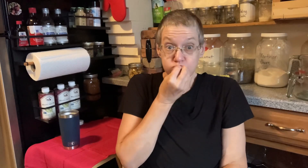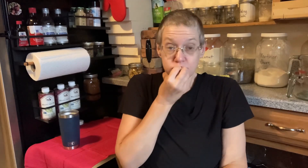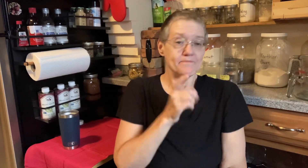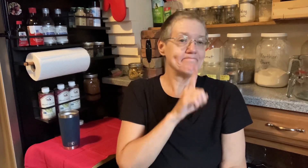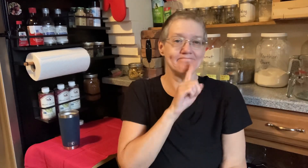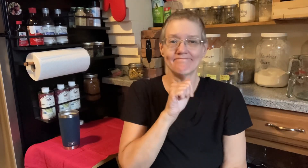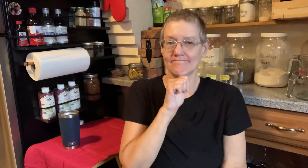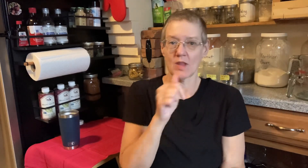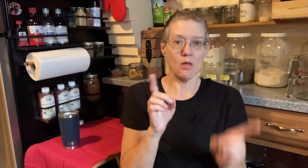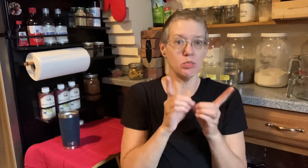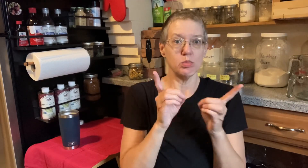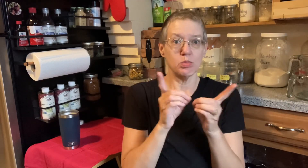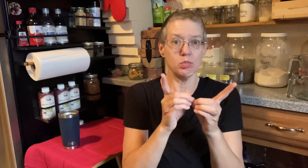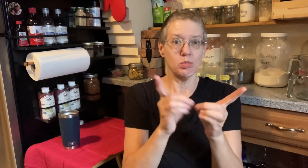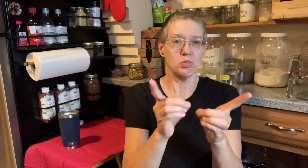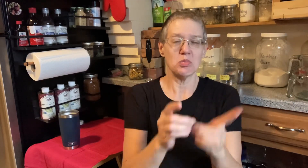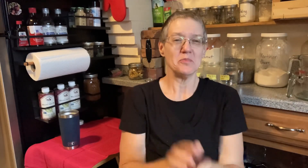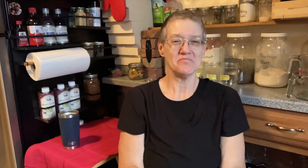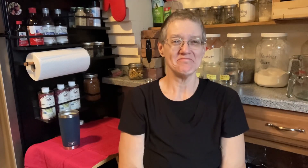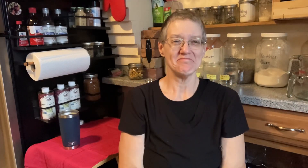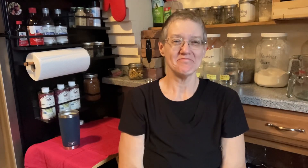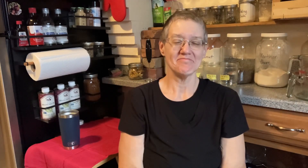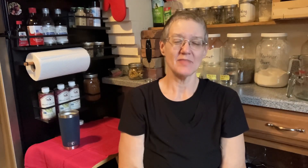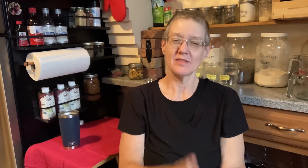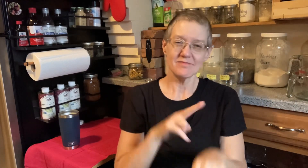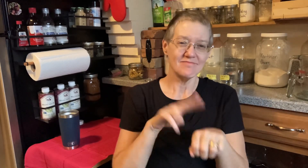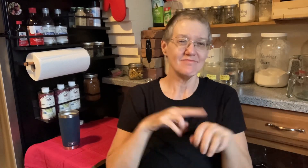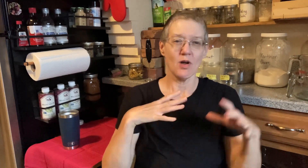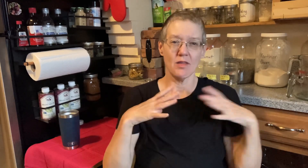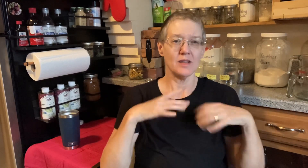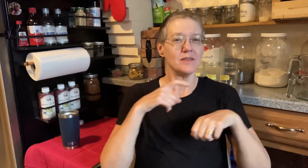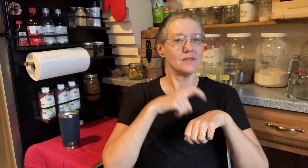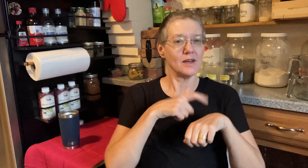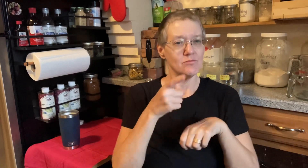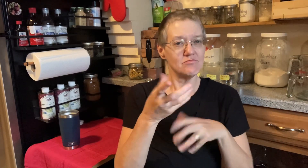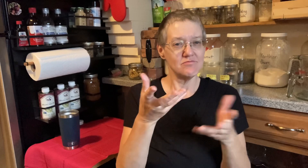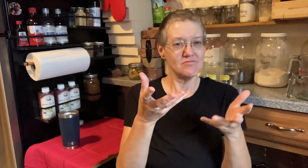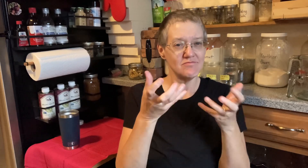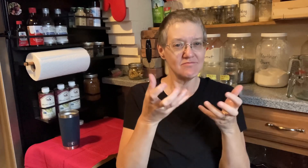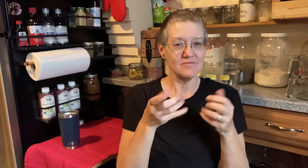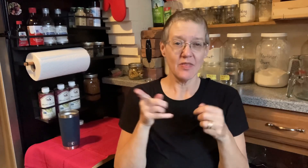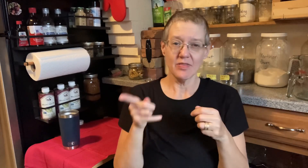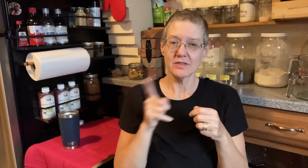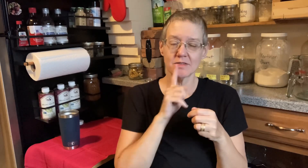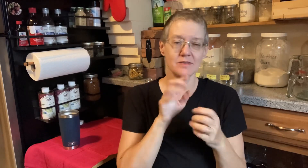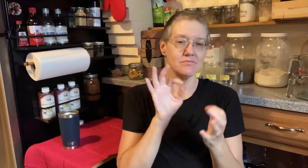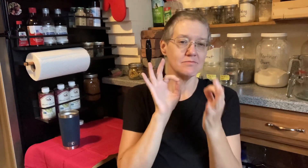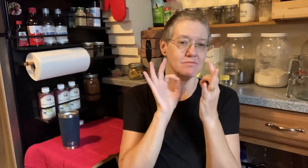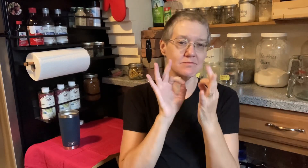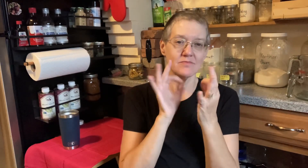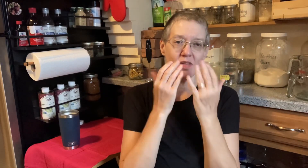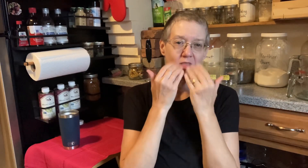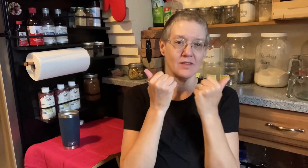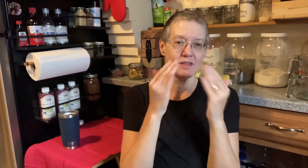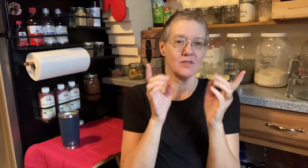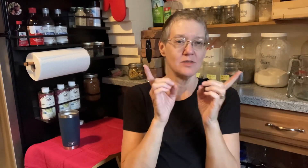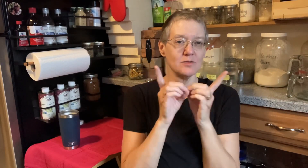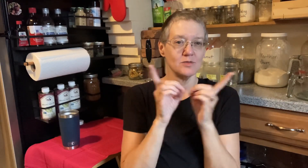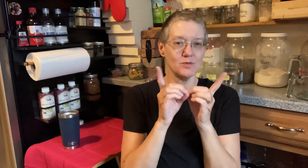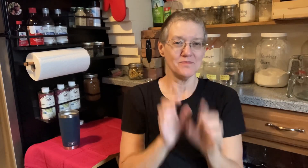But me personally, I can't eat desserts every day. But during the holiday times, this is a perfect